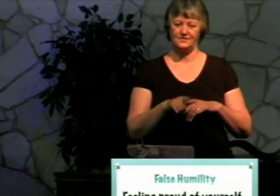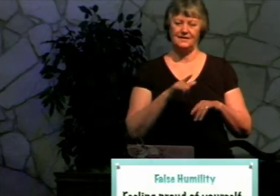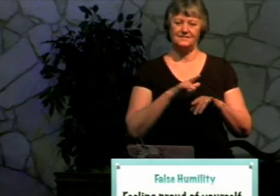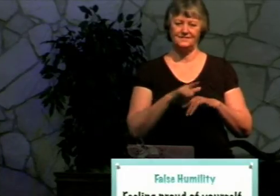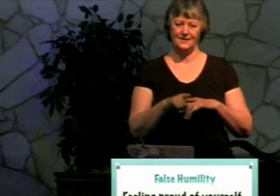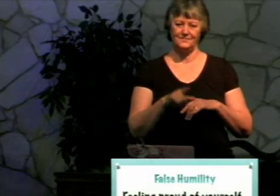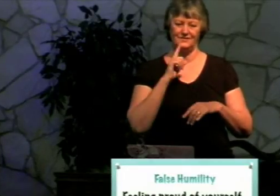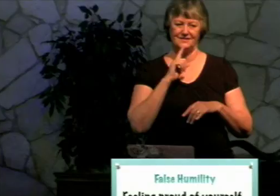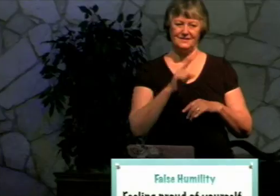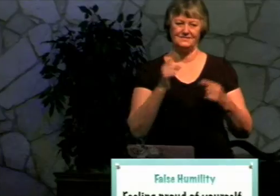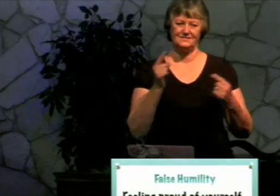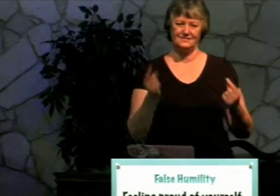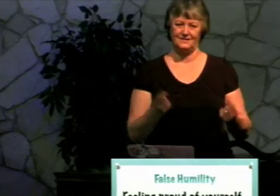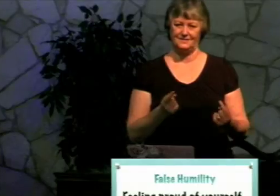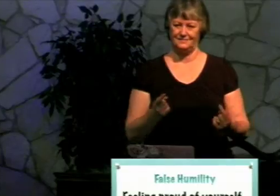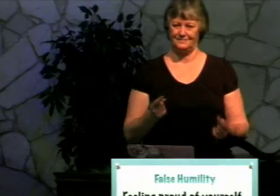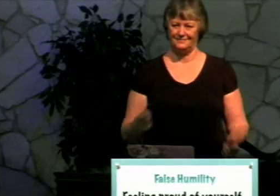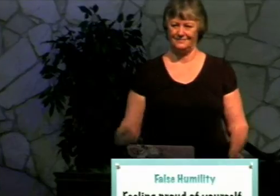and deception is sin.